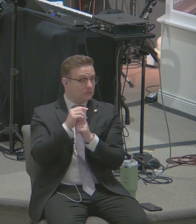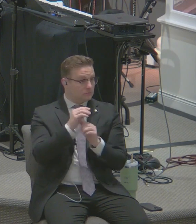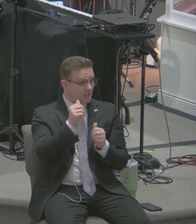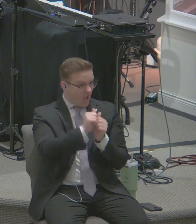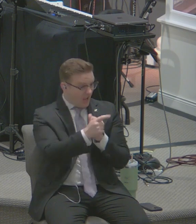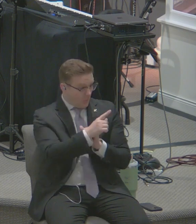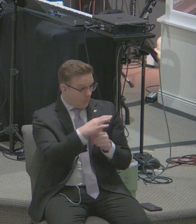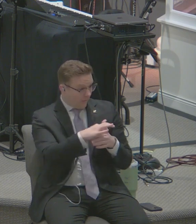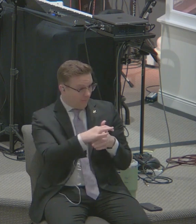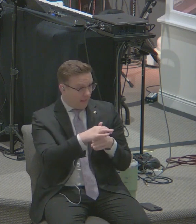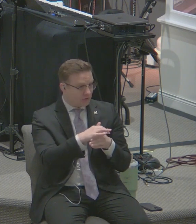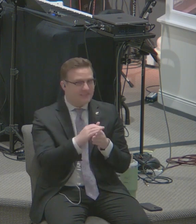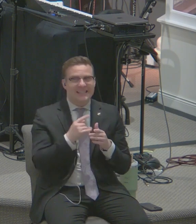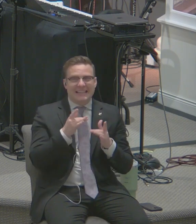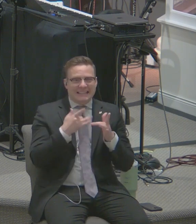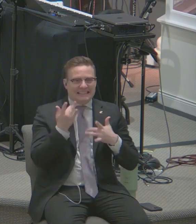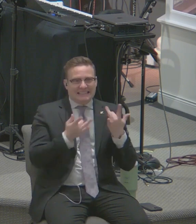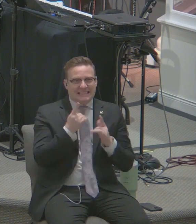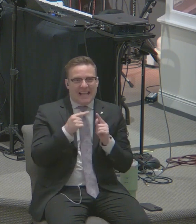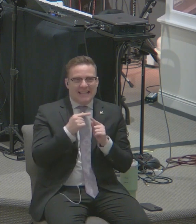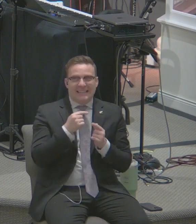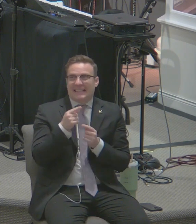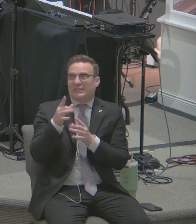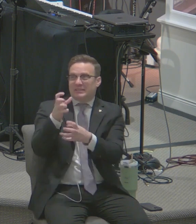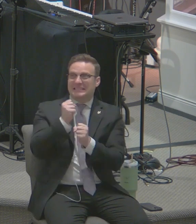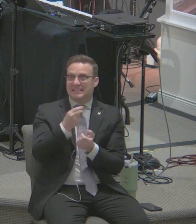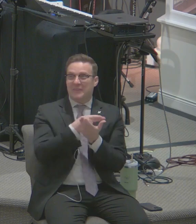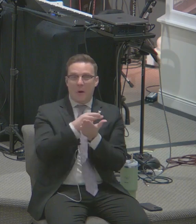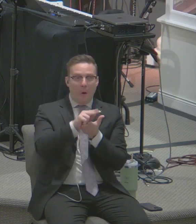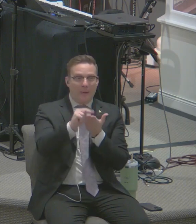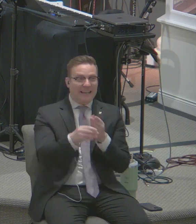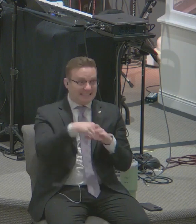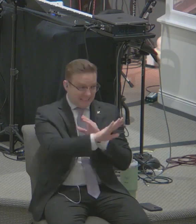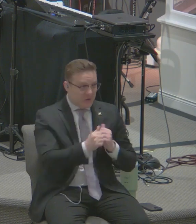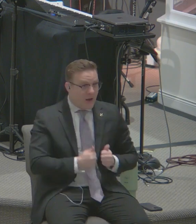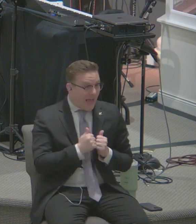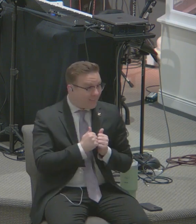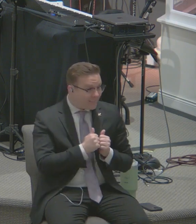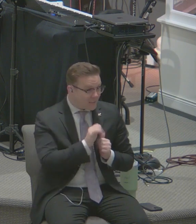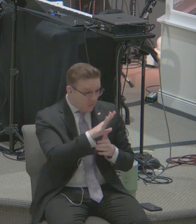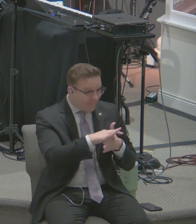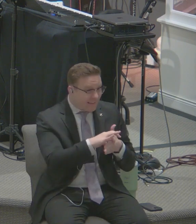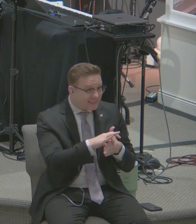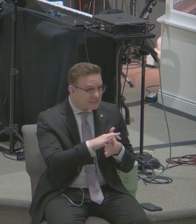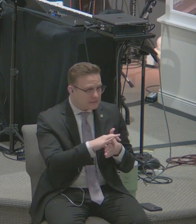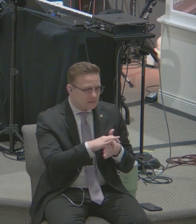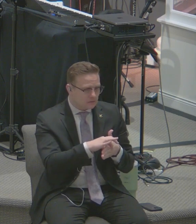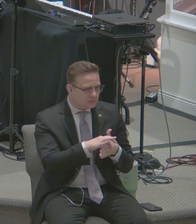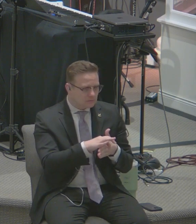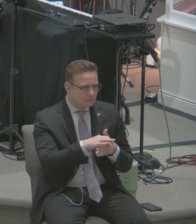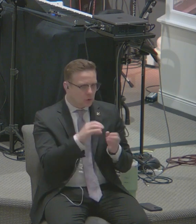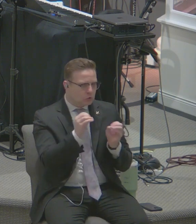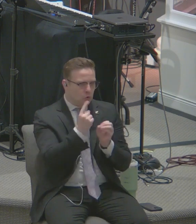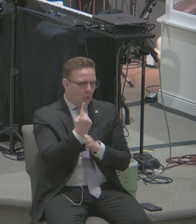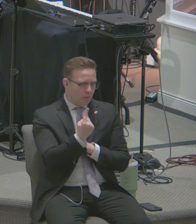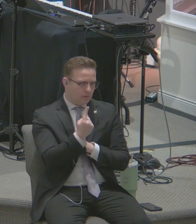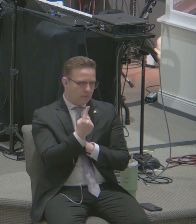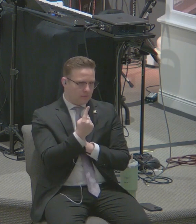Has anybody's flesh cozied up to a holy lifestyle? If it has, please tell us your secret.